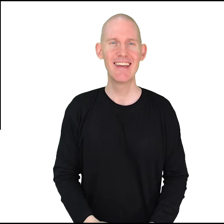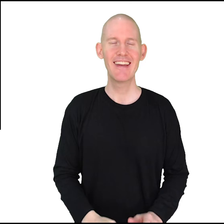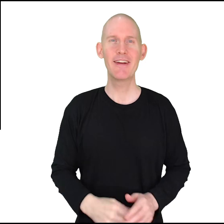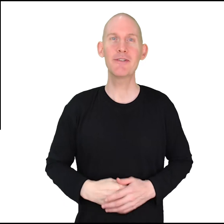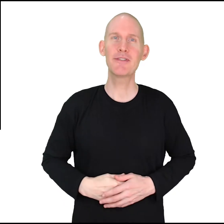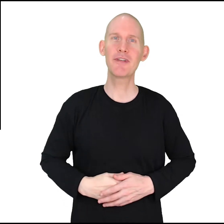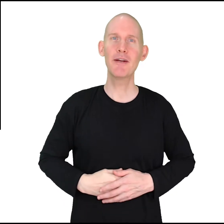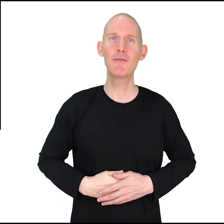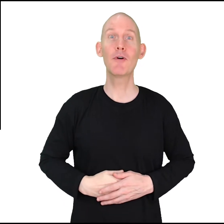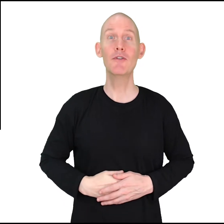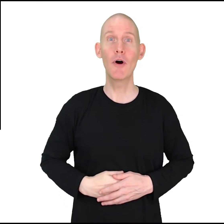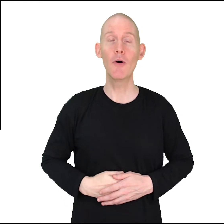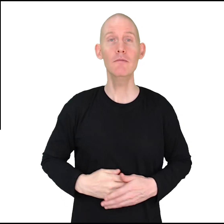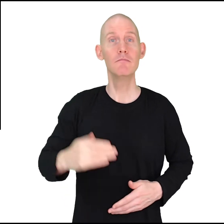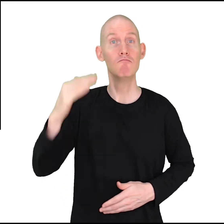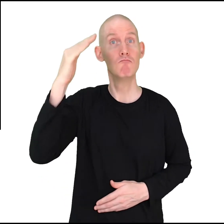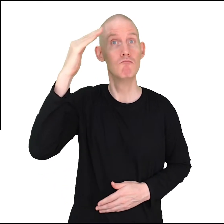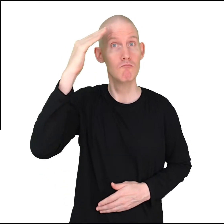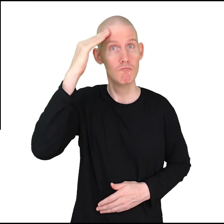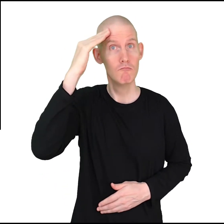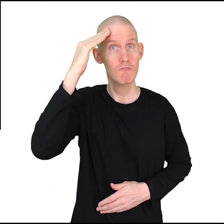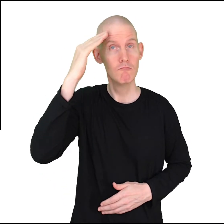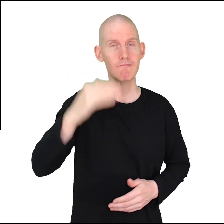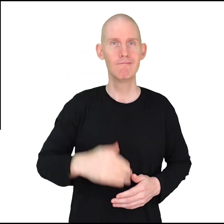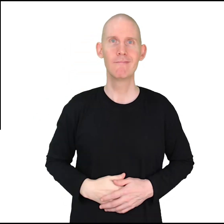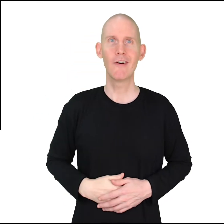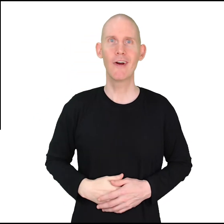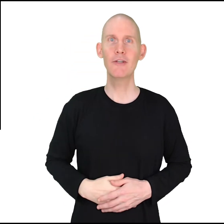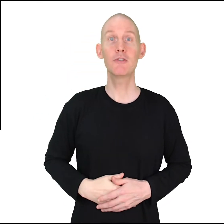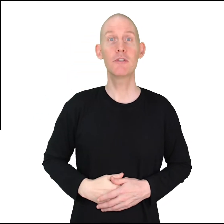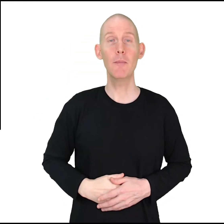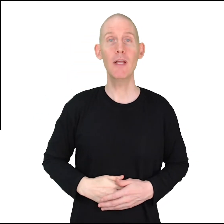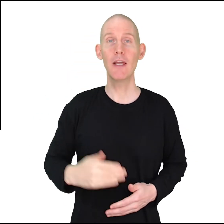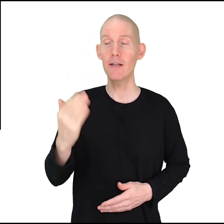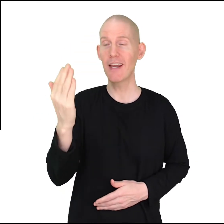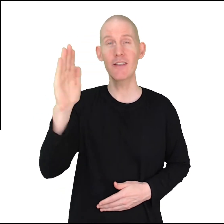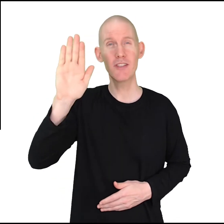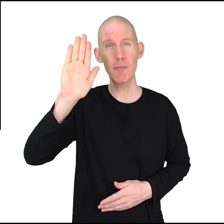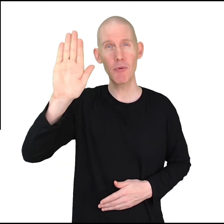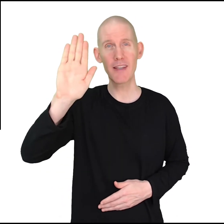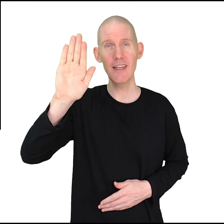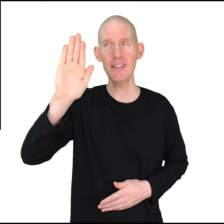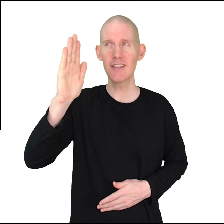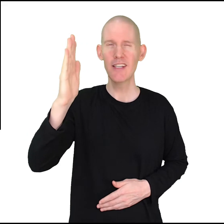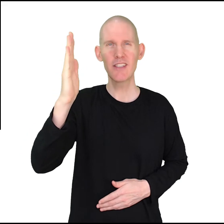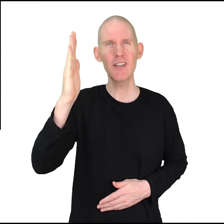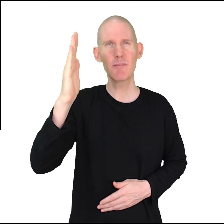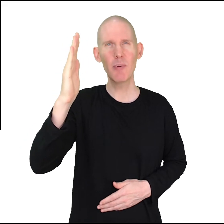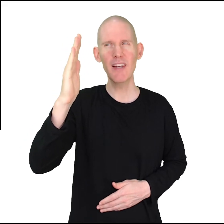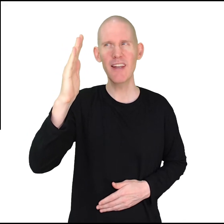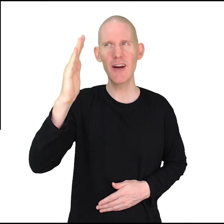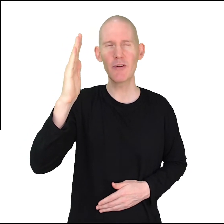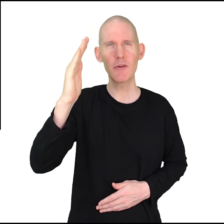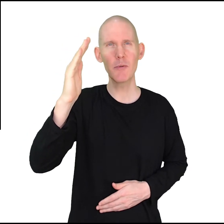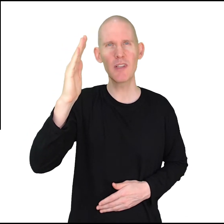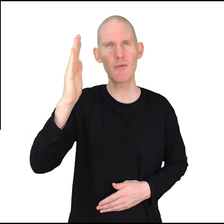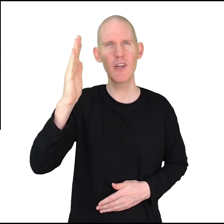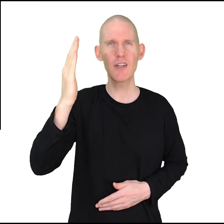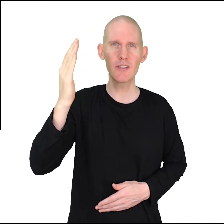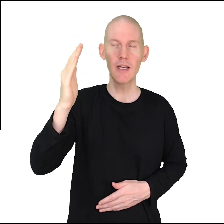Here's the sign for no. All right, use your dominant hand shaped like this. It's going to bend down a little bit the fingers. And